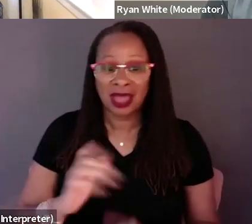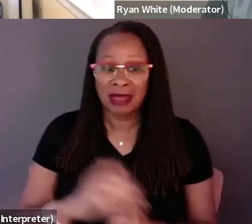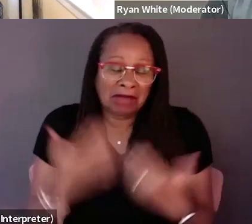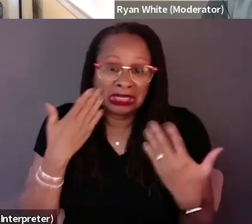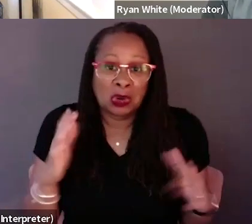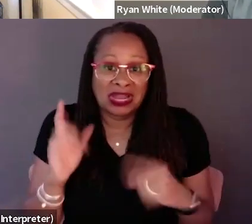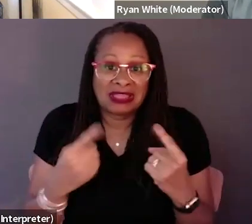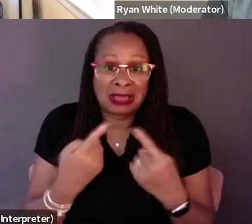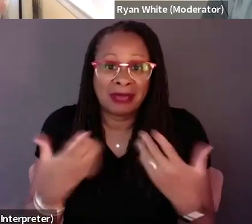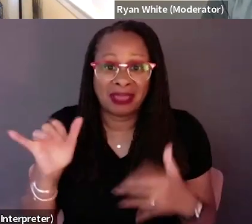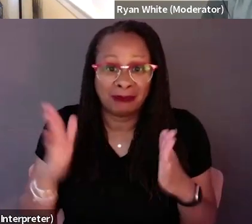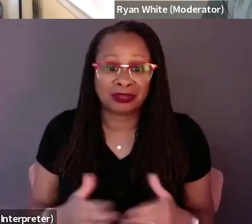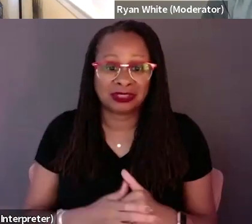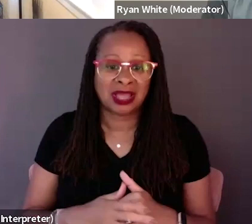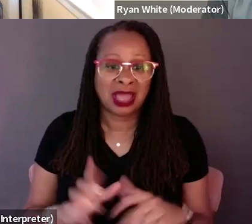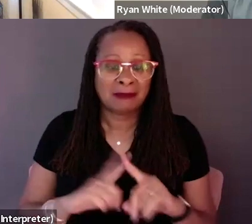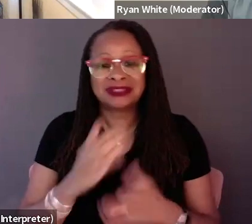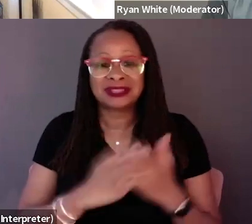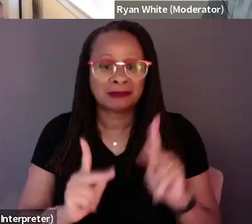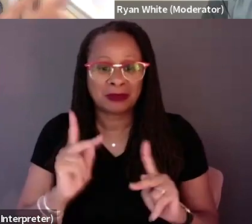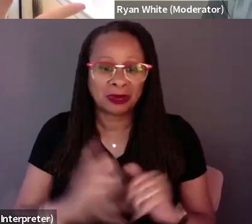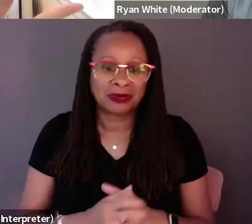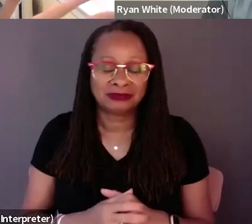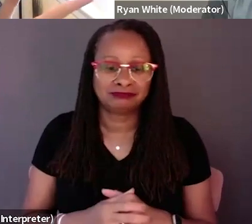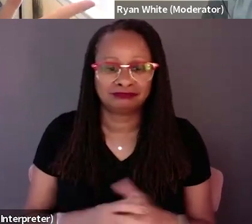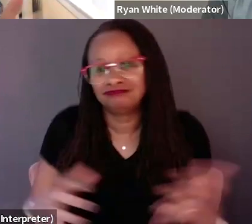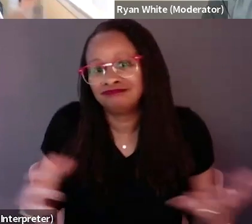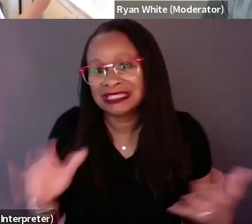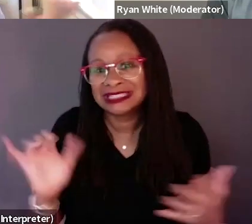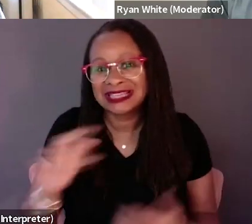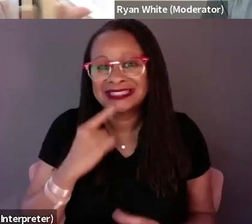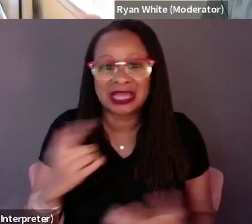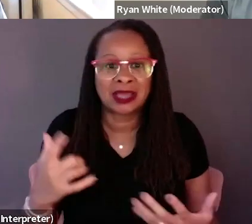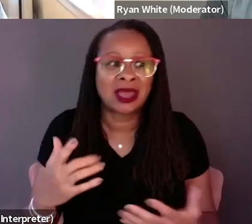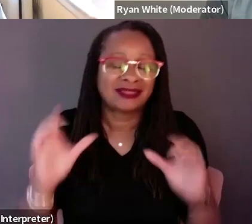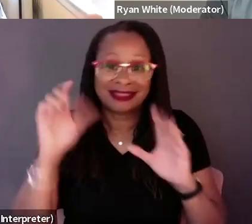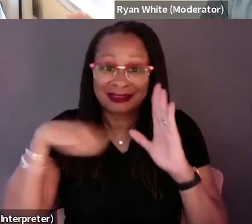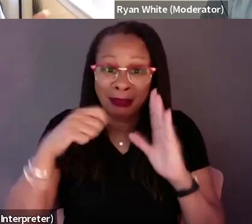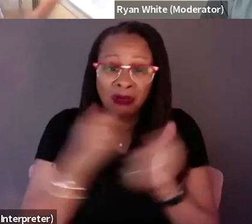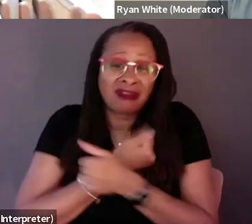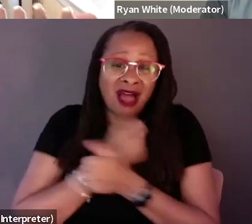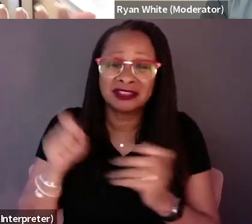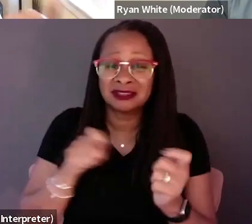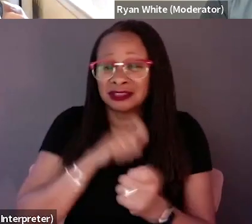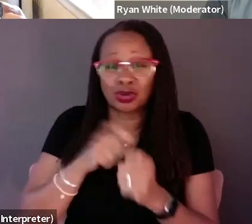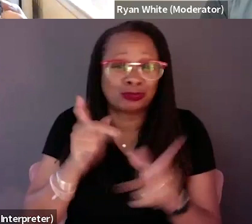point. I didn't really know anything about them, but you know how like certain people, like it's not like they say the camera loves certain people. I mean,